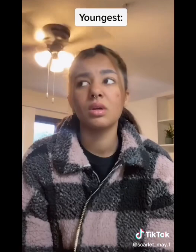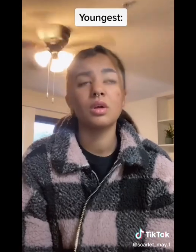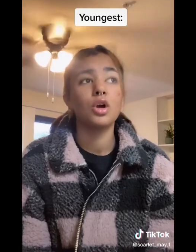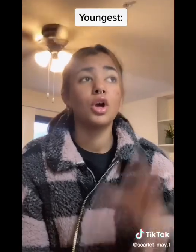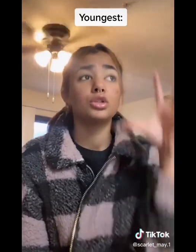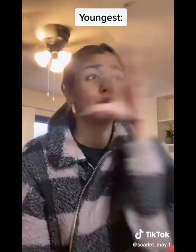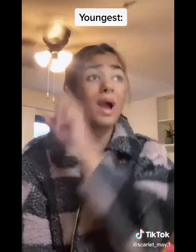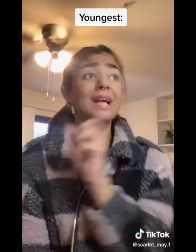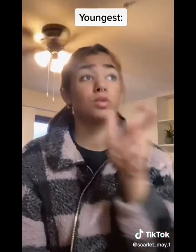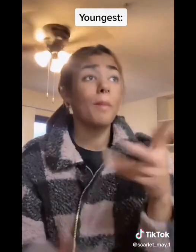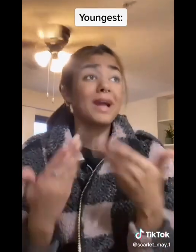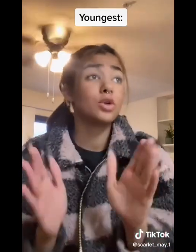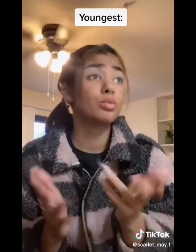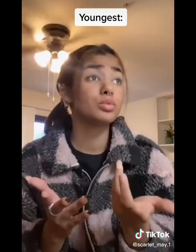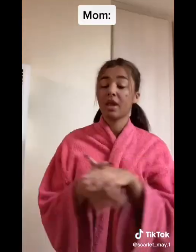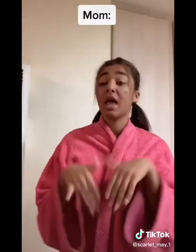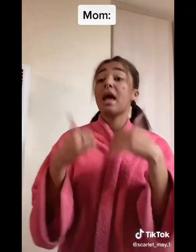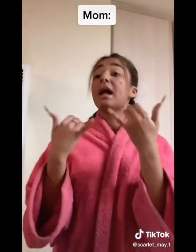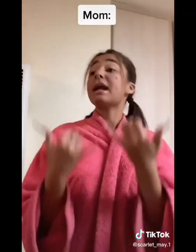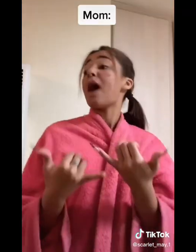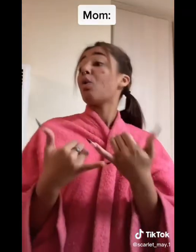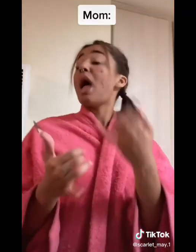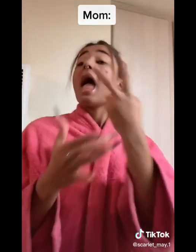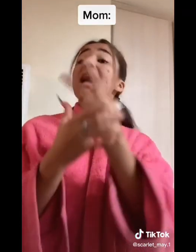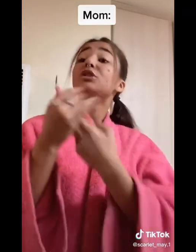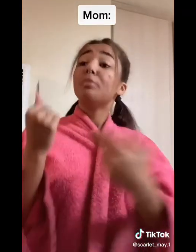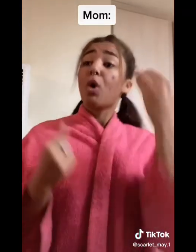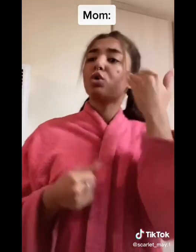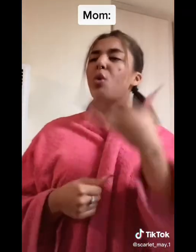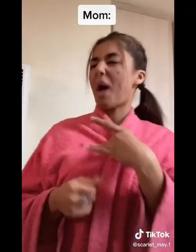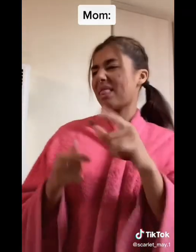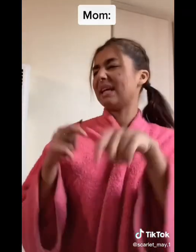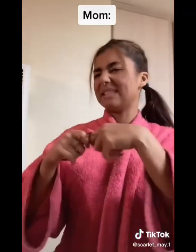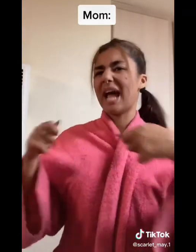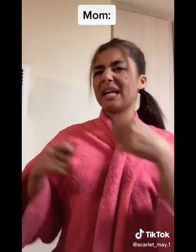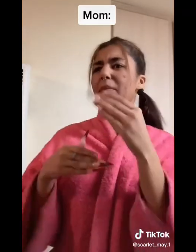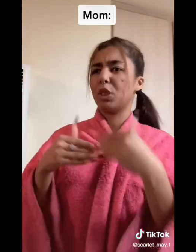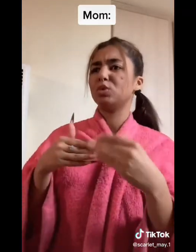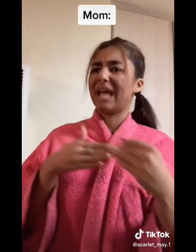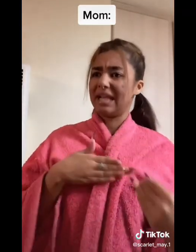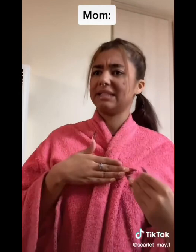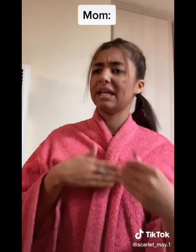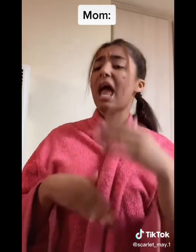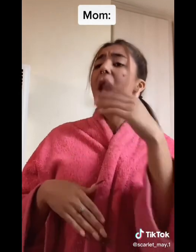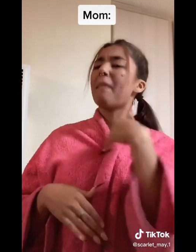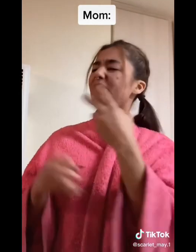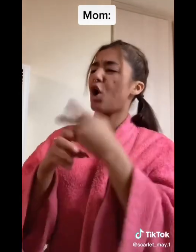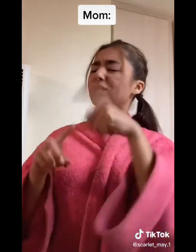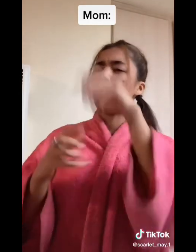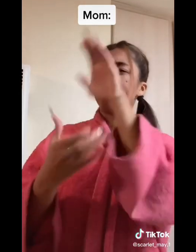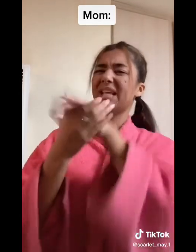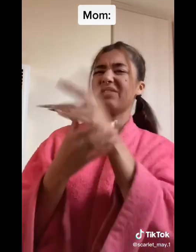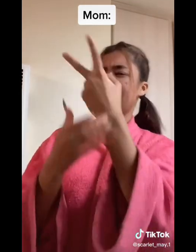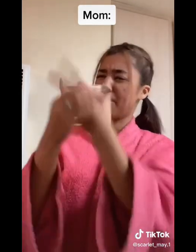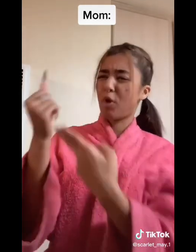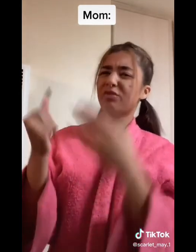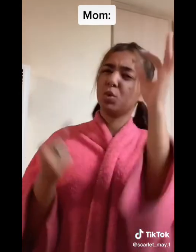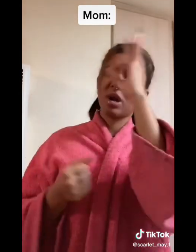So I guess we can go back to our rooms? No. As you both know, I like tying up loose ends. I'm having a hard time believing that the both of you knew nothing about